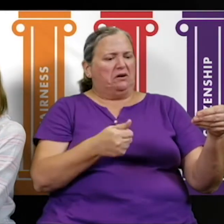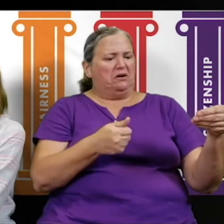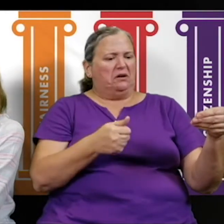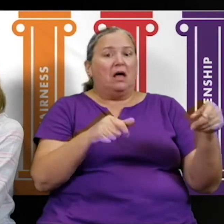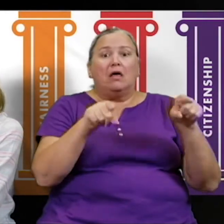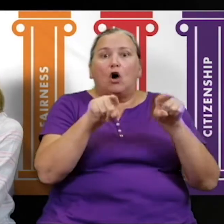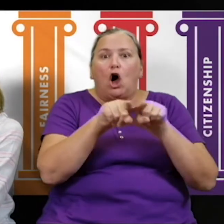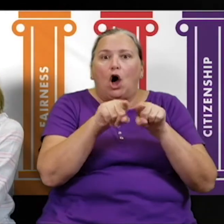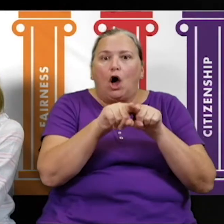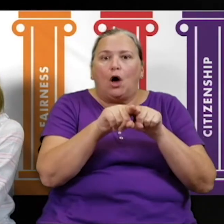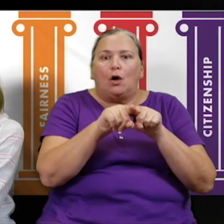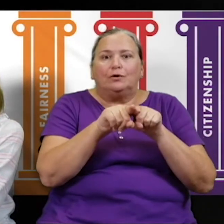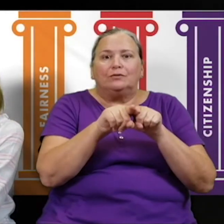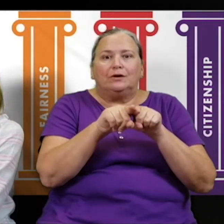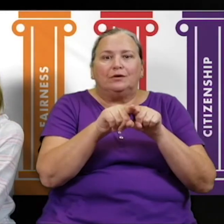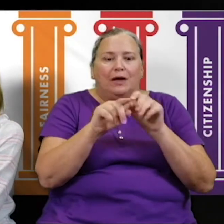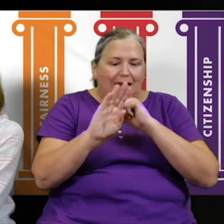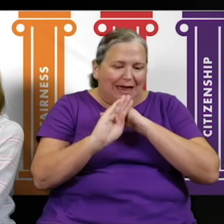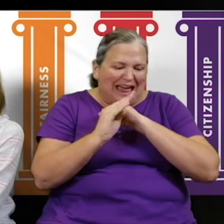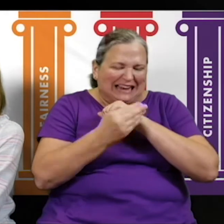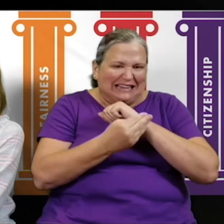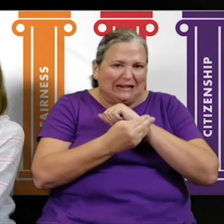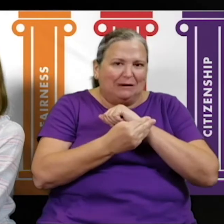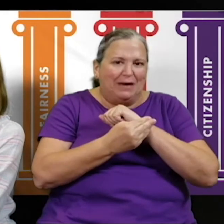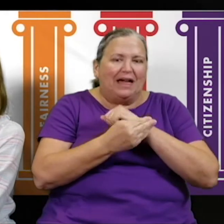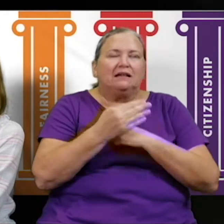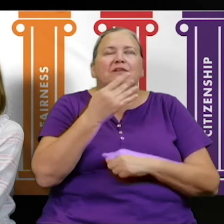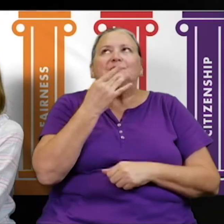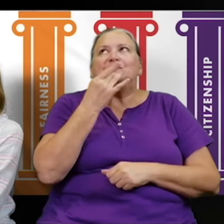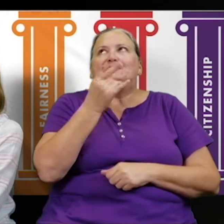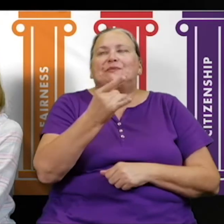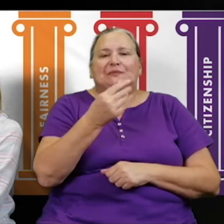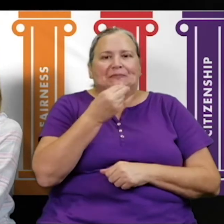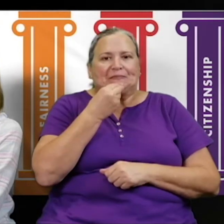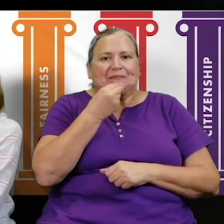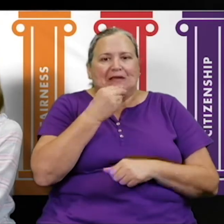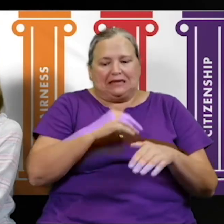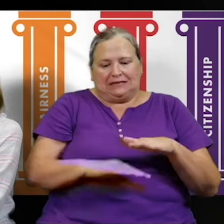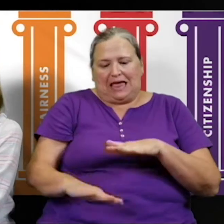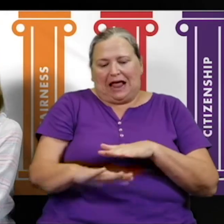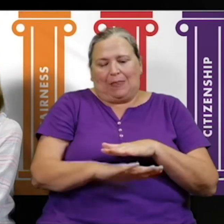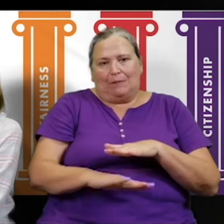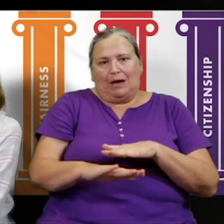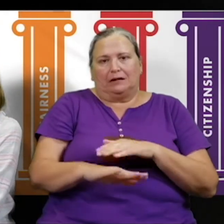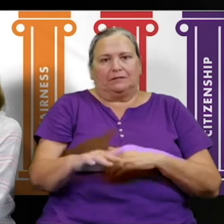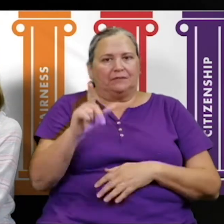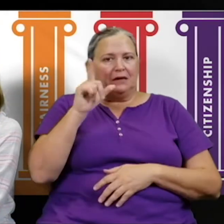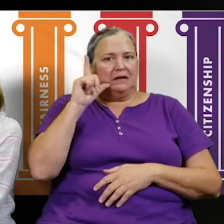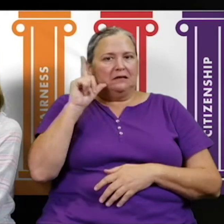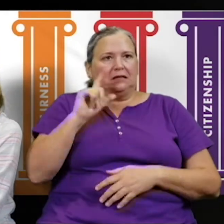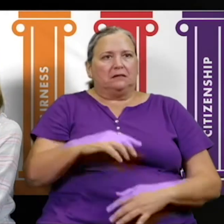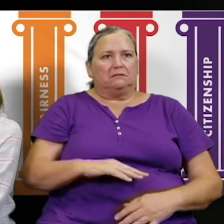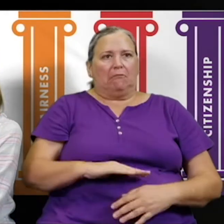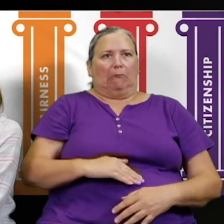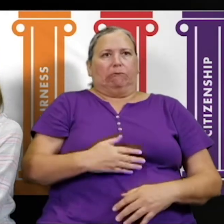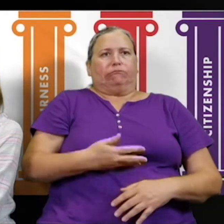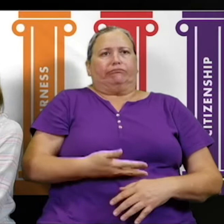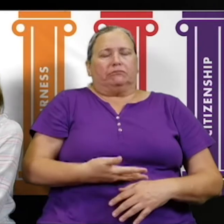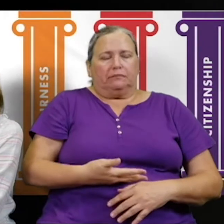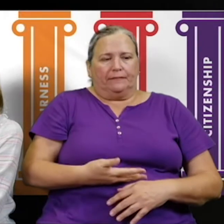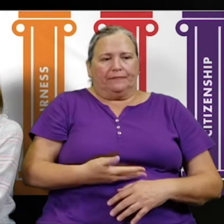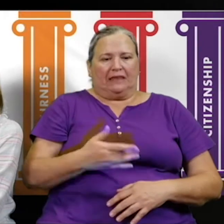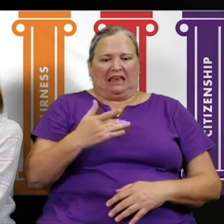a small bag of tasty snacks at the bottom of the purse. Lily's stomach lurched. She felt